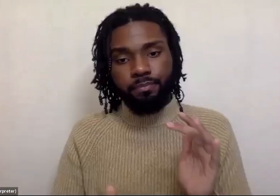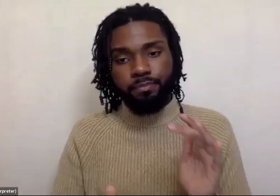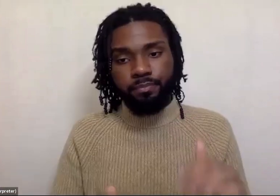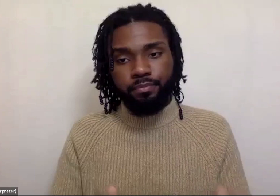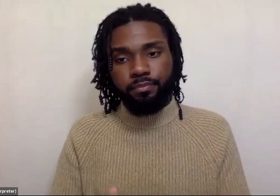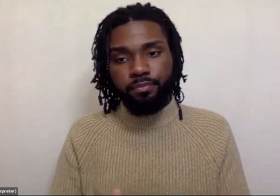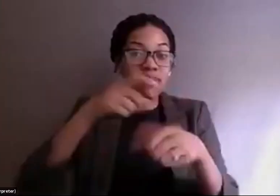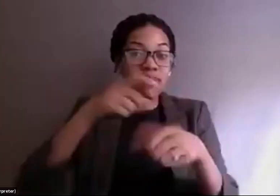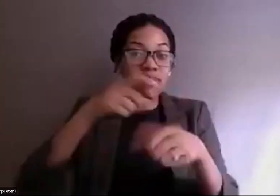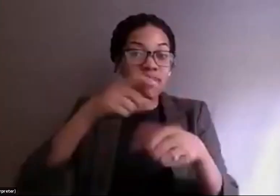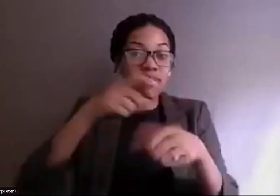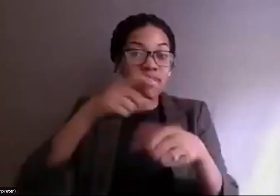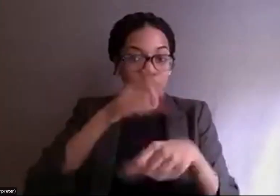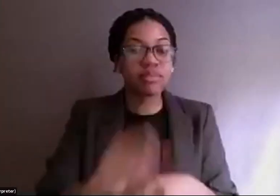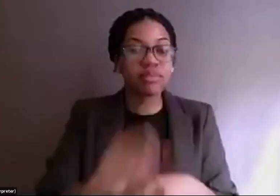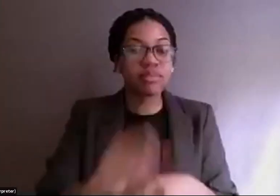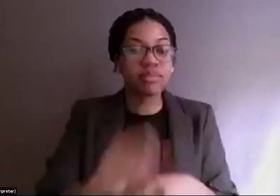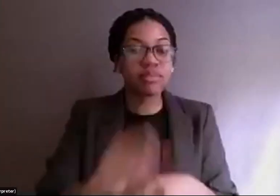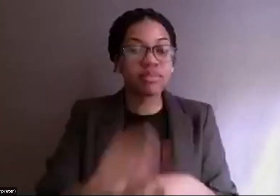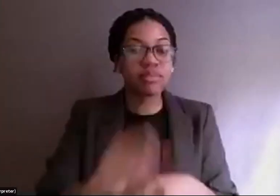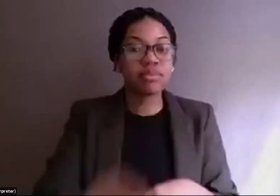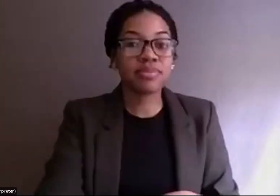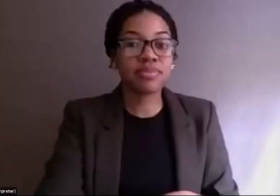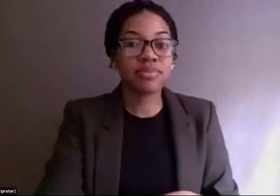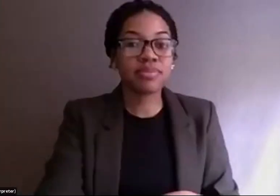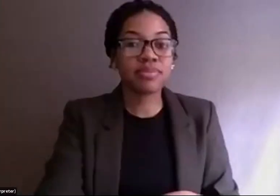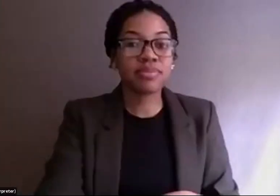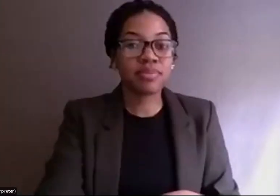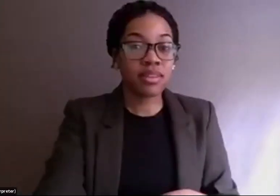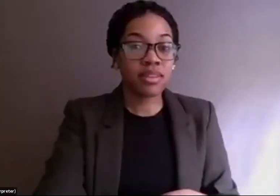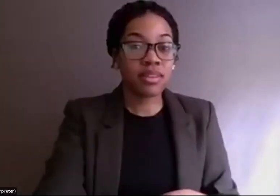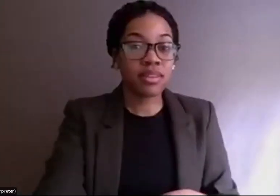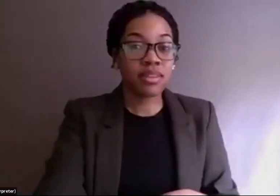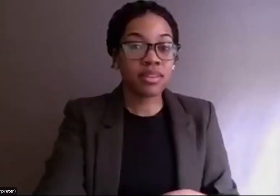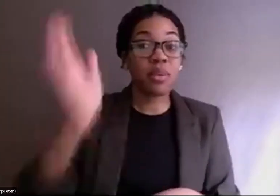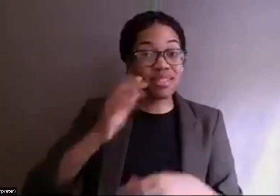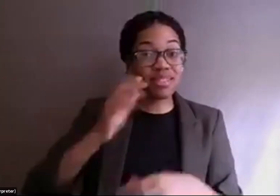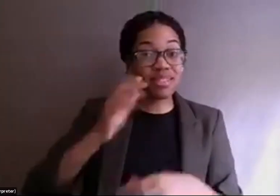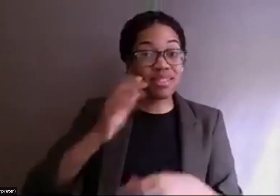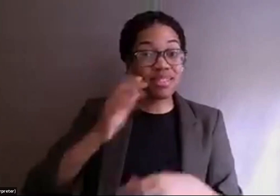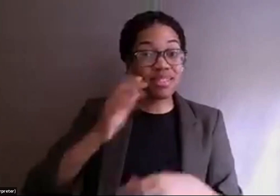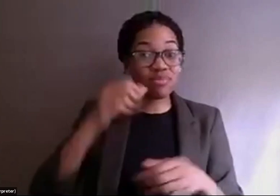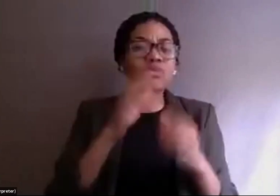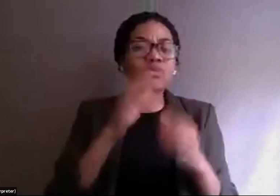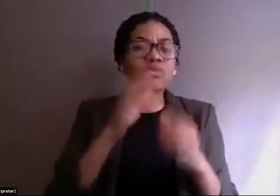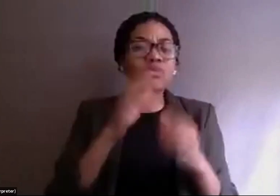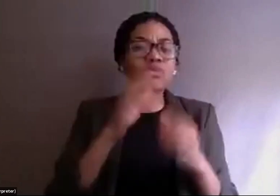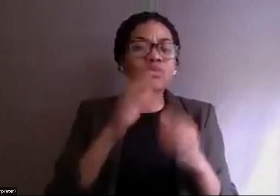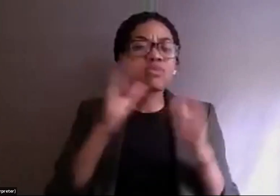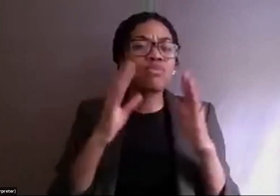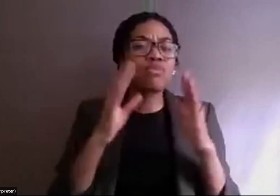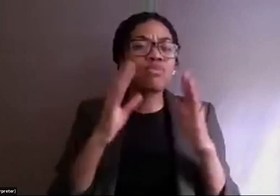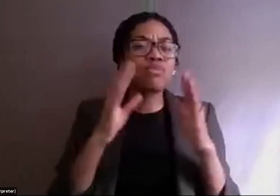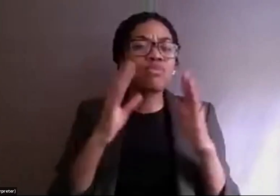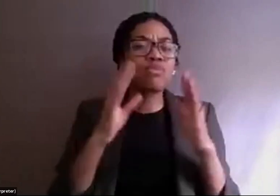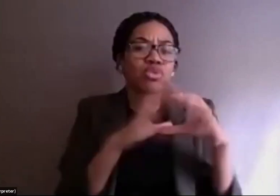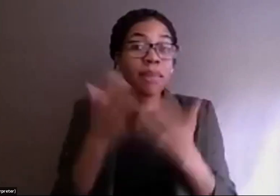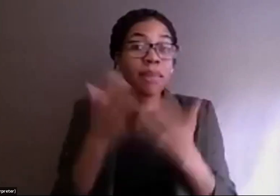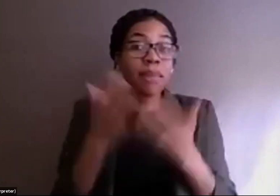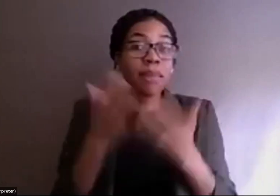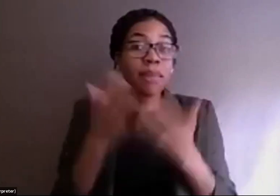your co-organizer, and her mother. That was the mass meeting. And it could be that way for 6 months, could be a year.